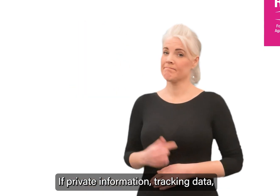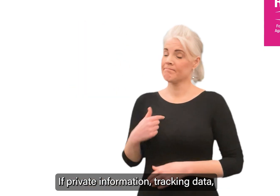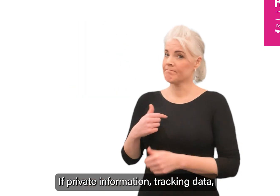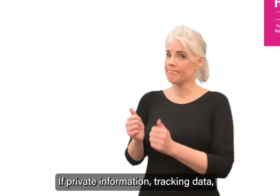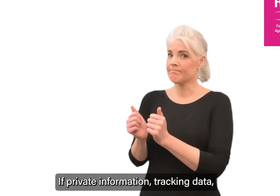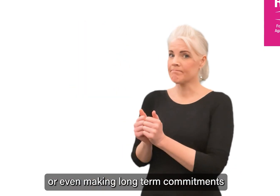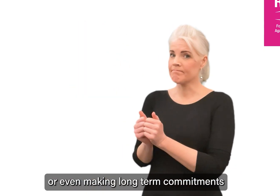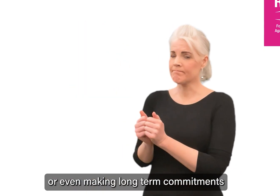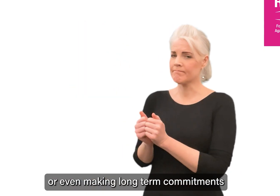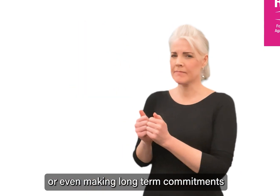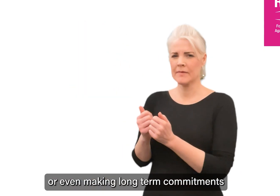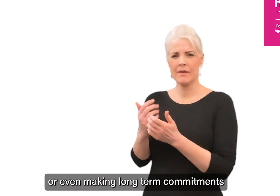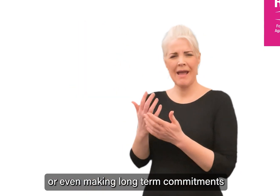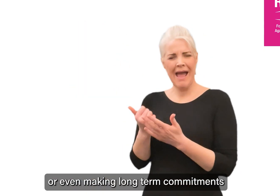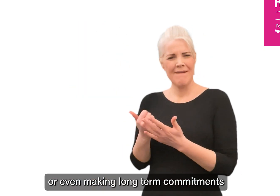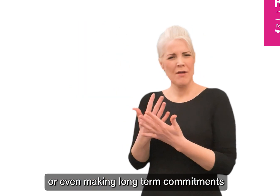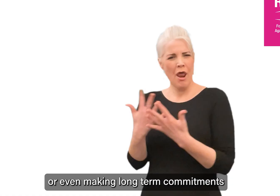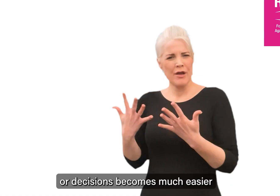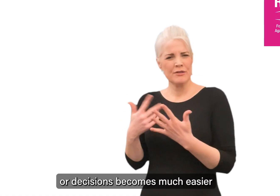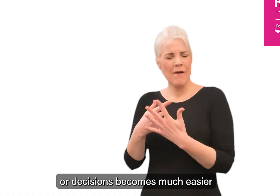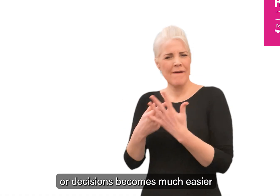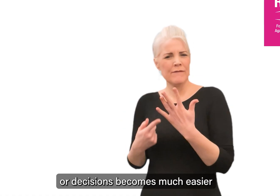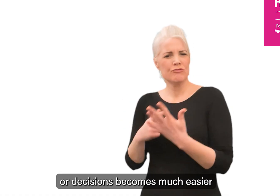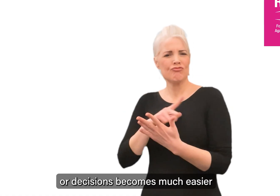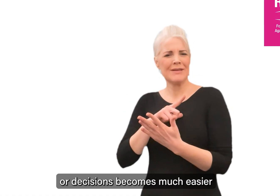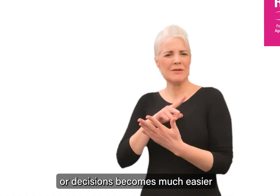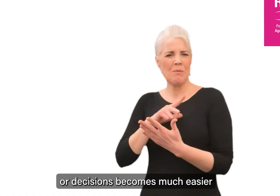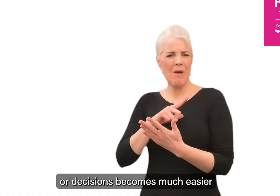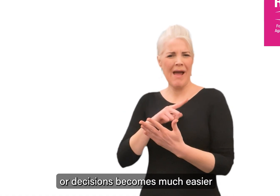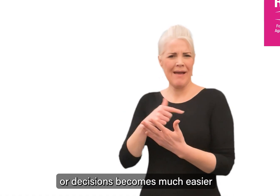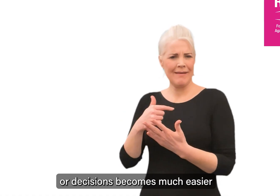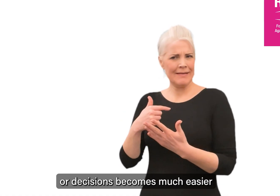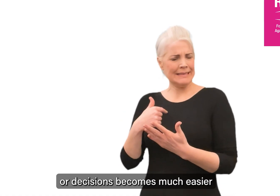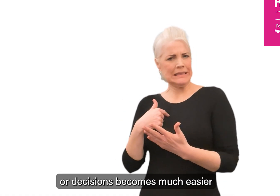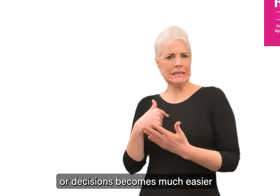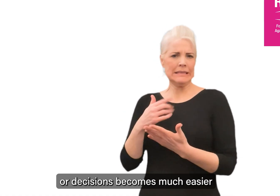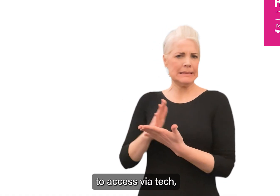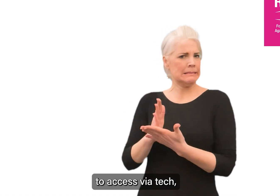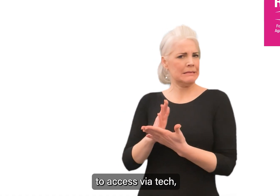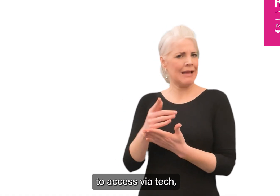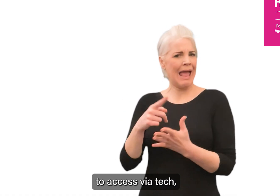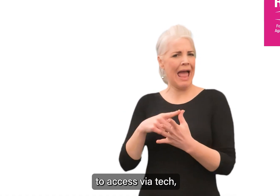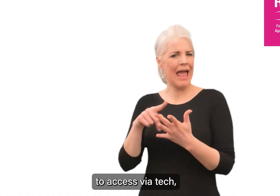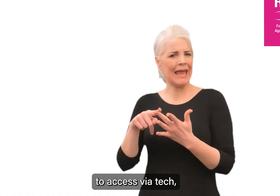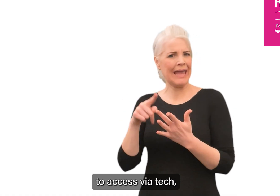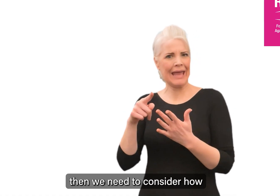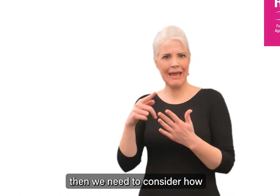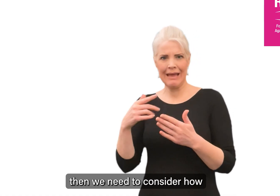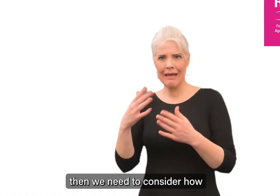information, tracking data, or even making long-term commitments or decisions becomes much